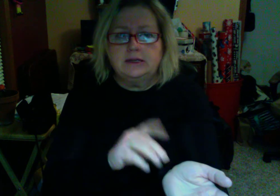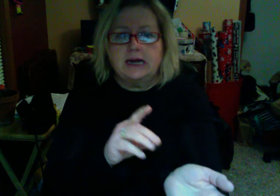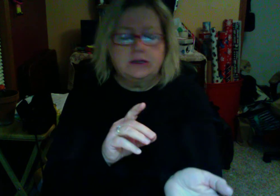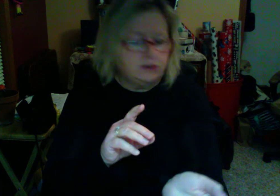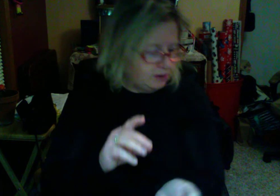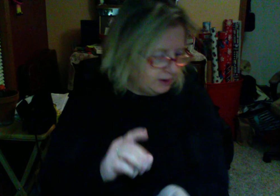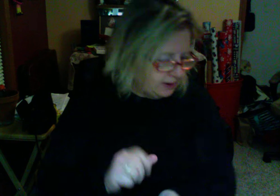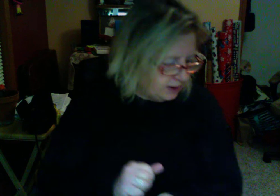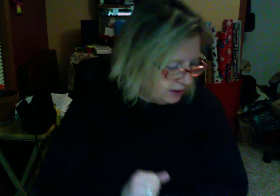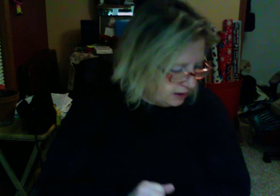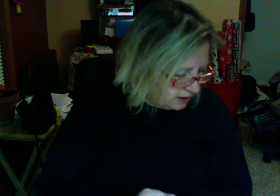doctor.